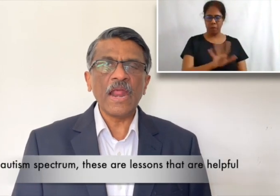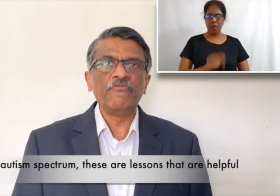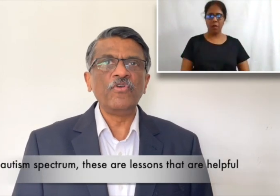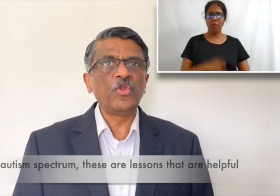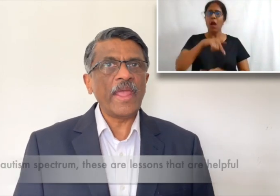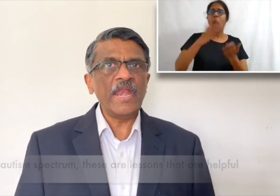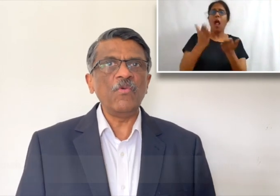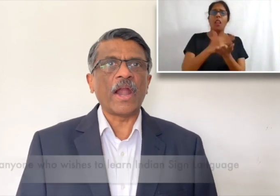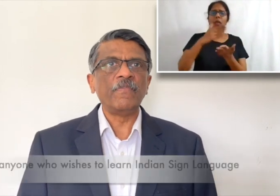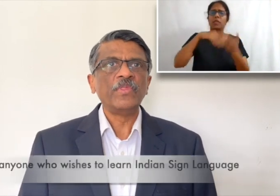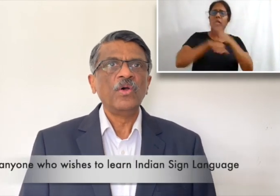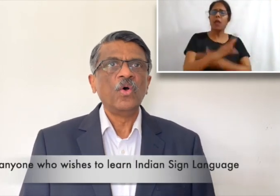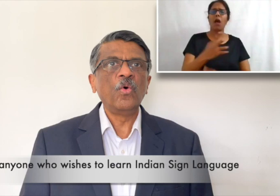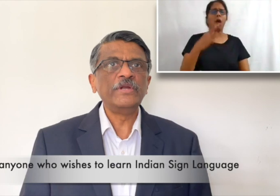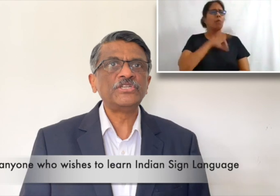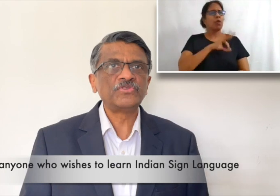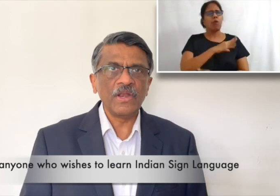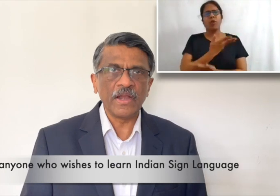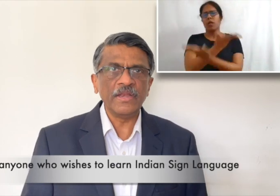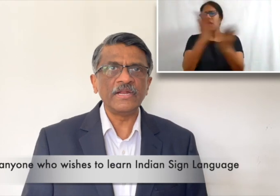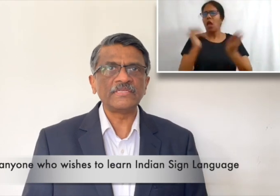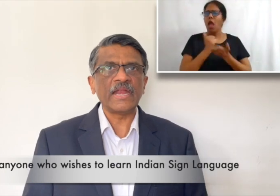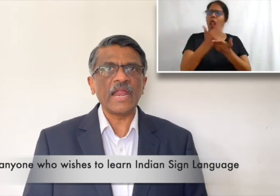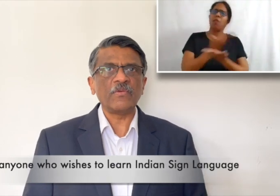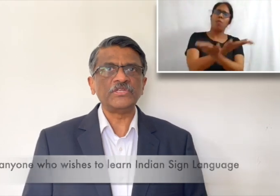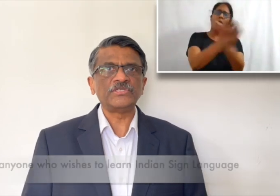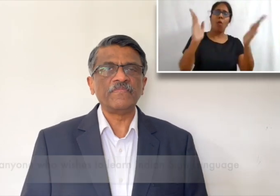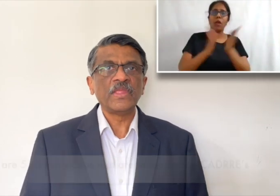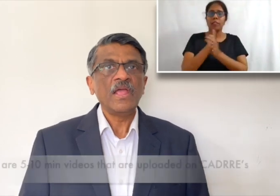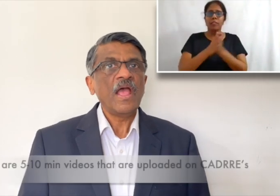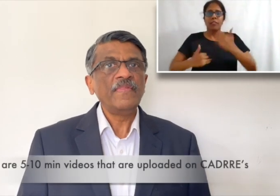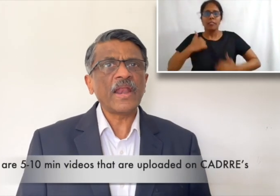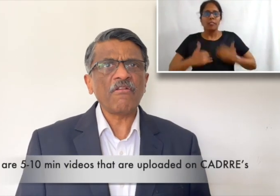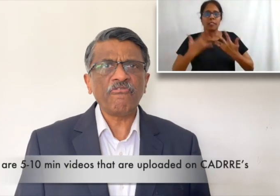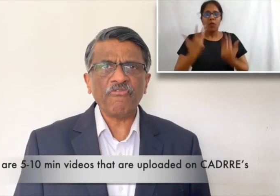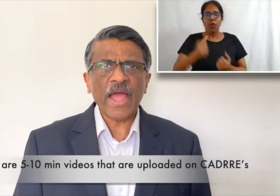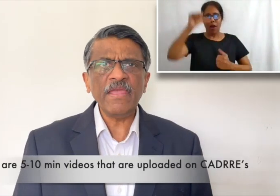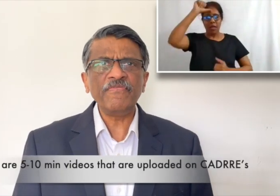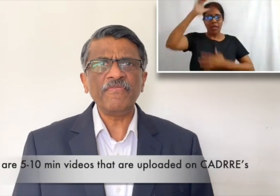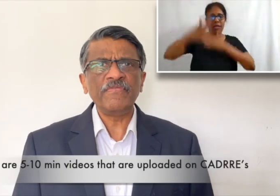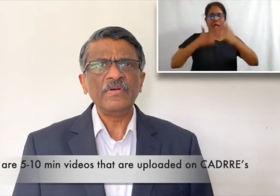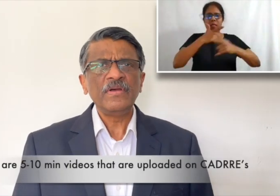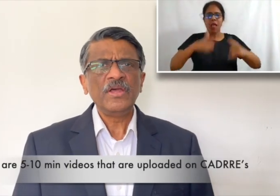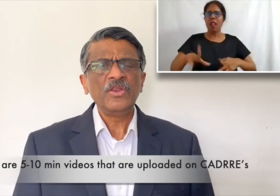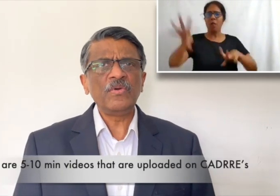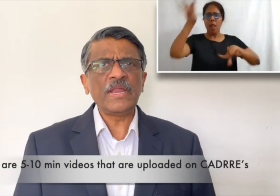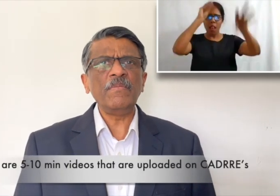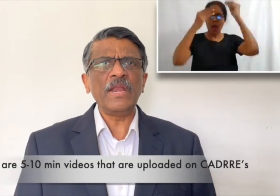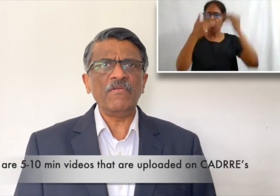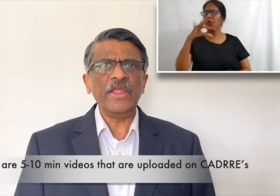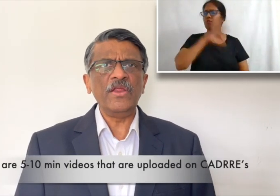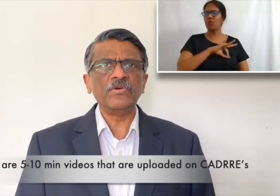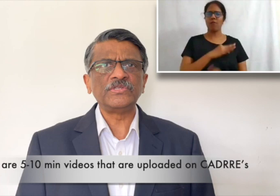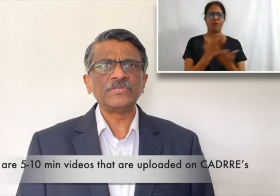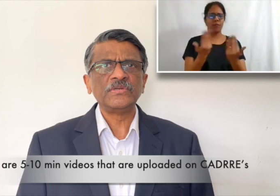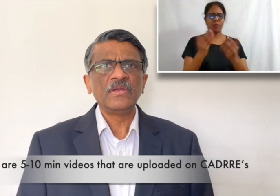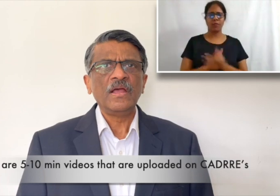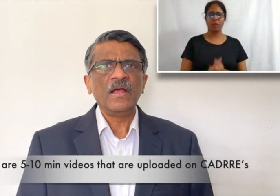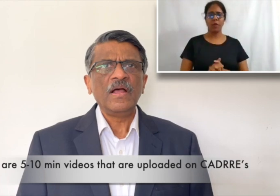helpful to anyone who wishes to learn Indian Sign Language. There are 5 to 10-minute videos